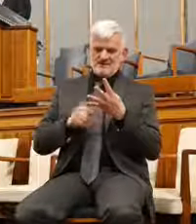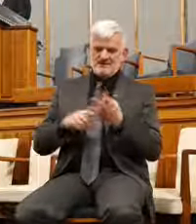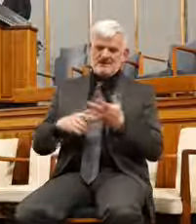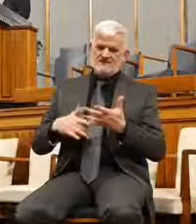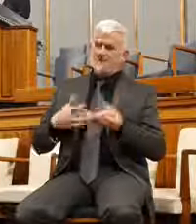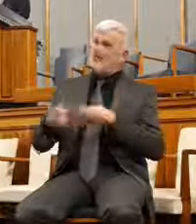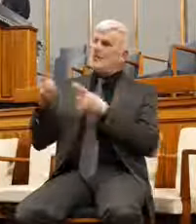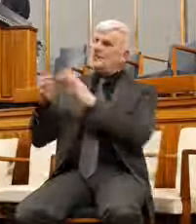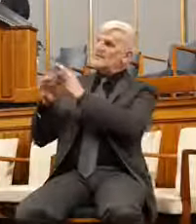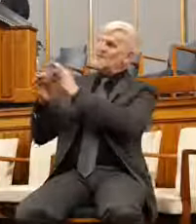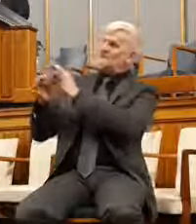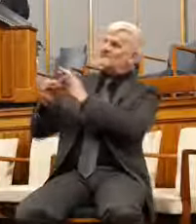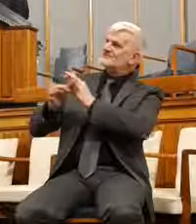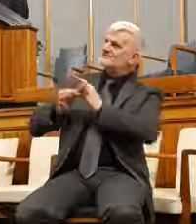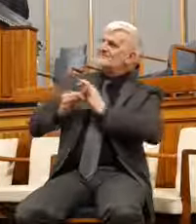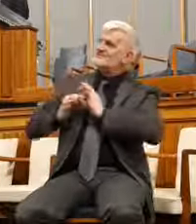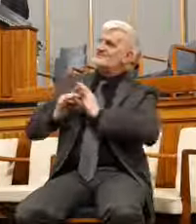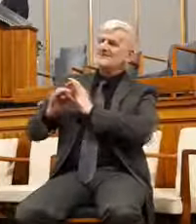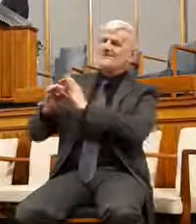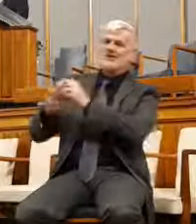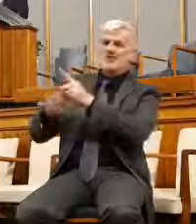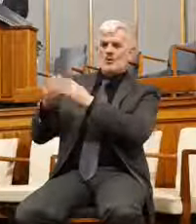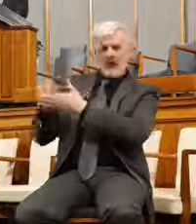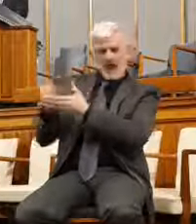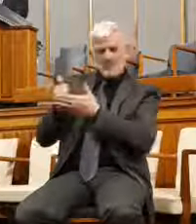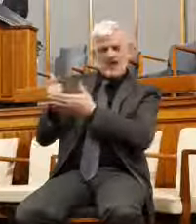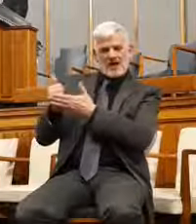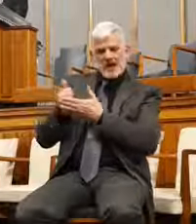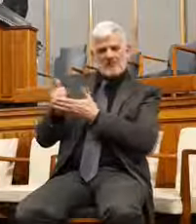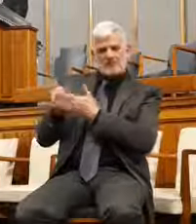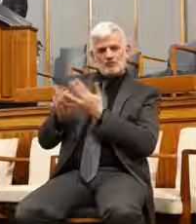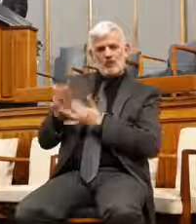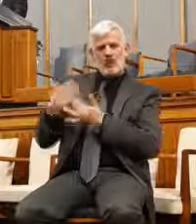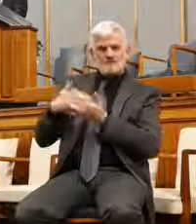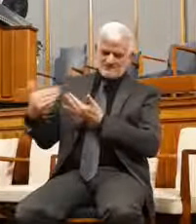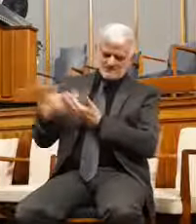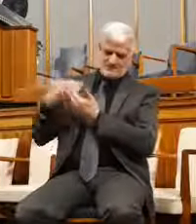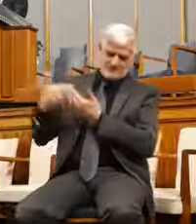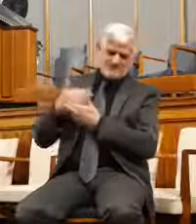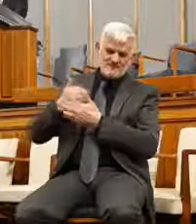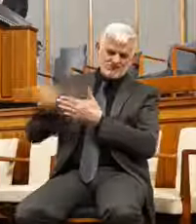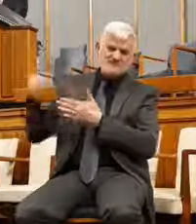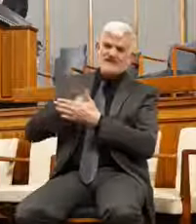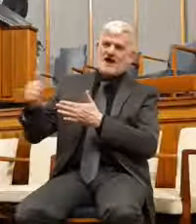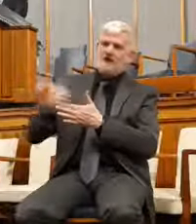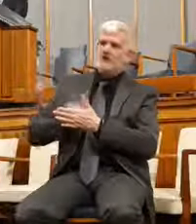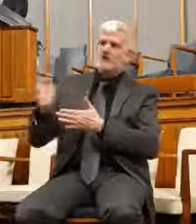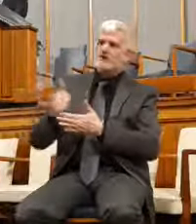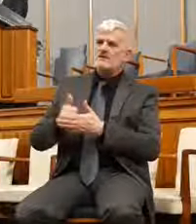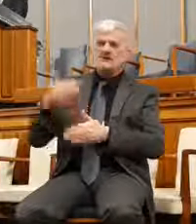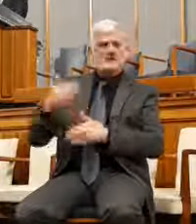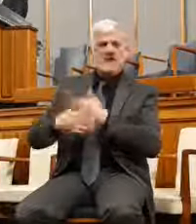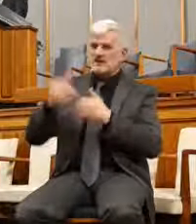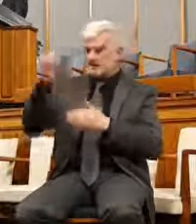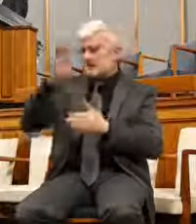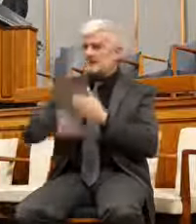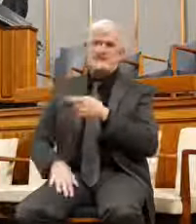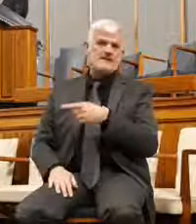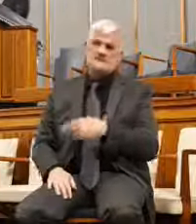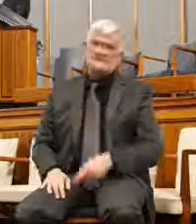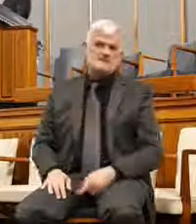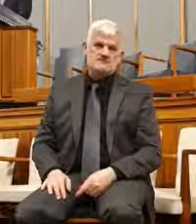Christ and have his constant interventions in your life. You'll never have an explanation